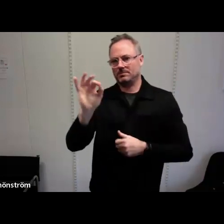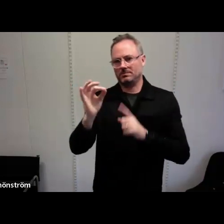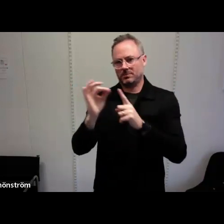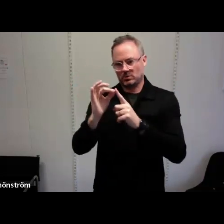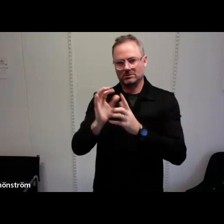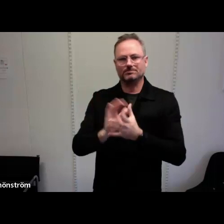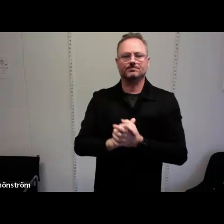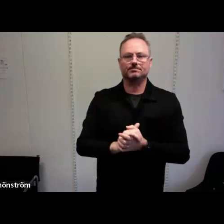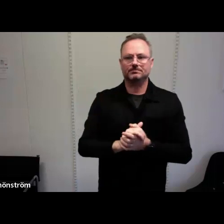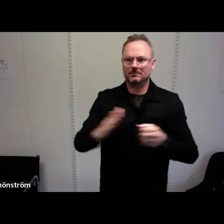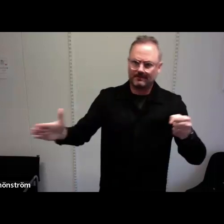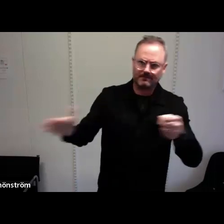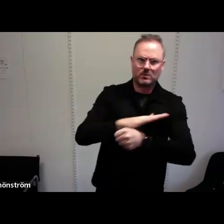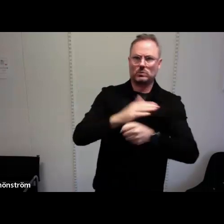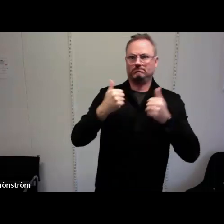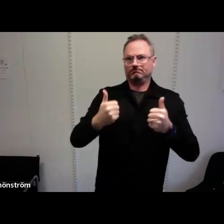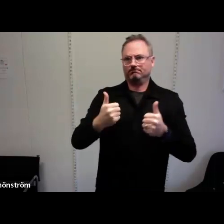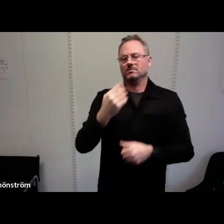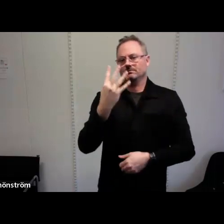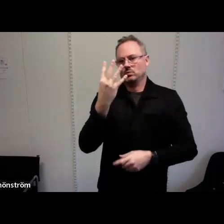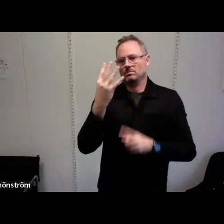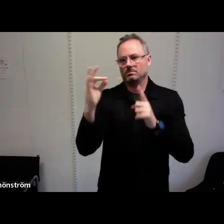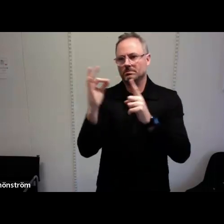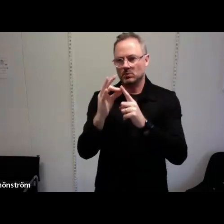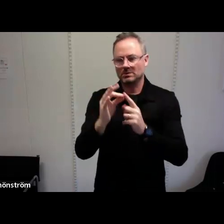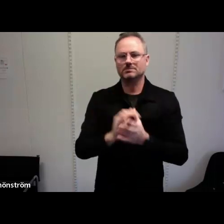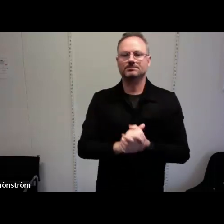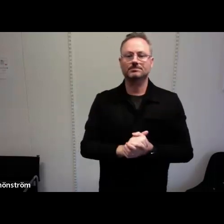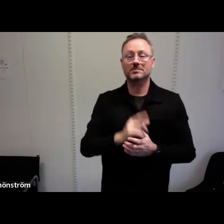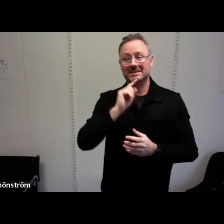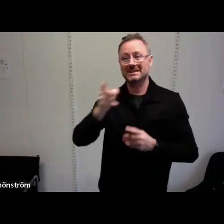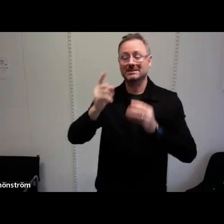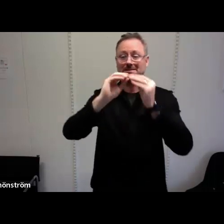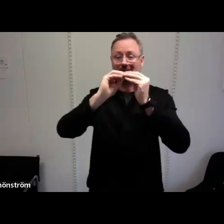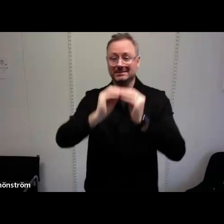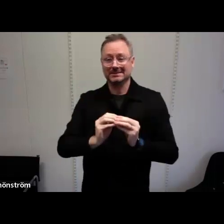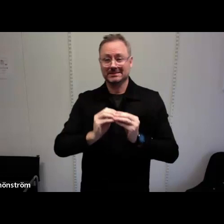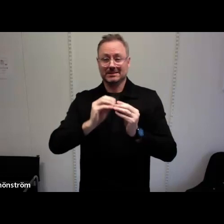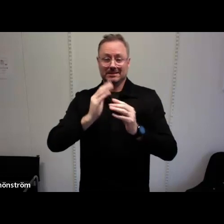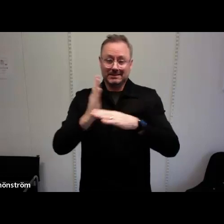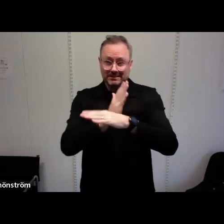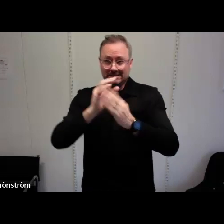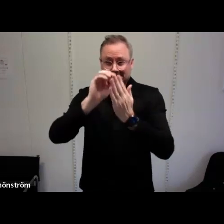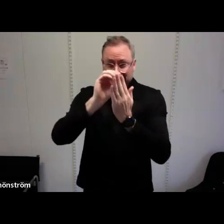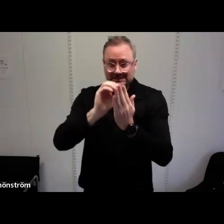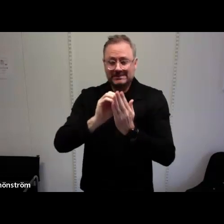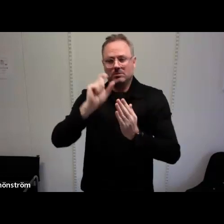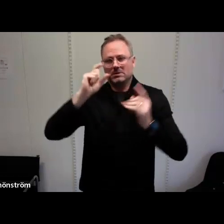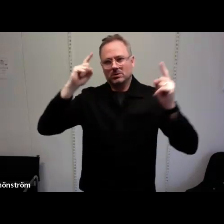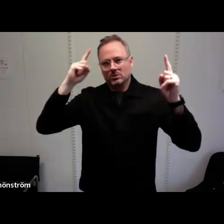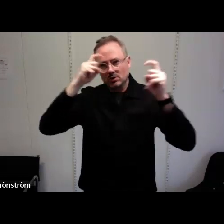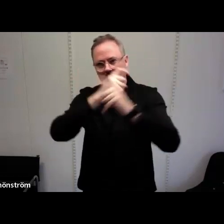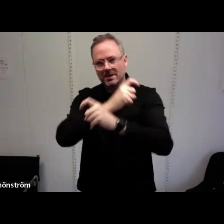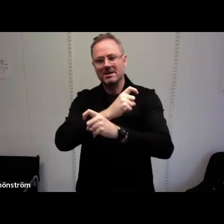If they've done most of it correct, but they got 1 minor error, we give them a 3. And if they produce exactly the same as the